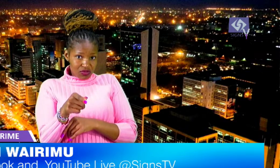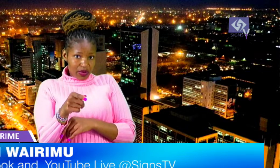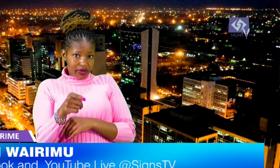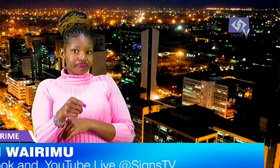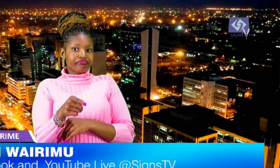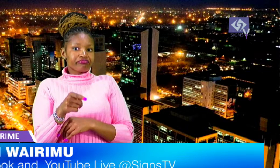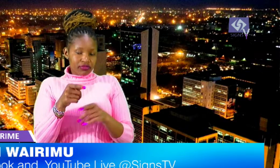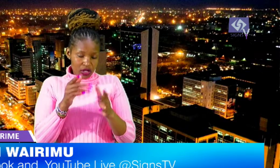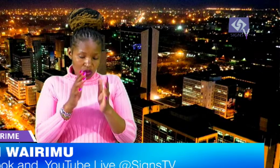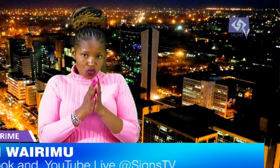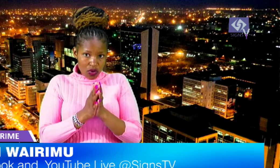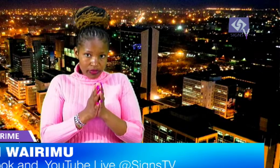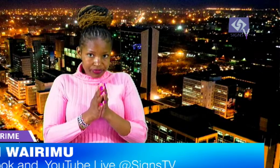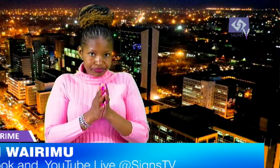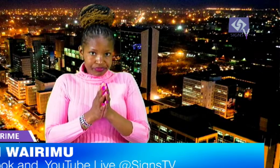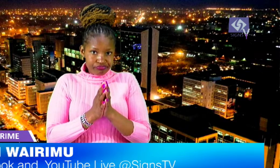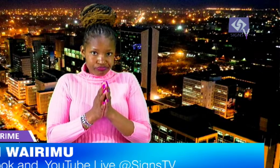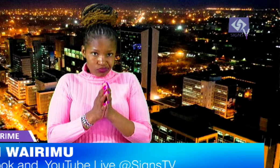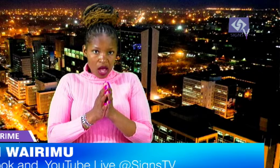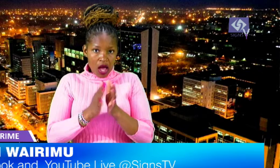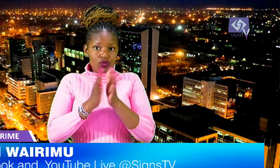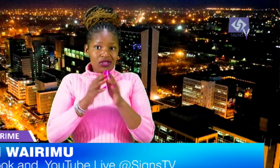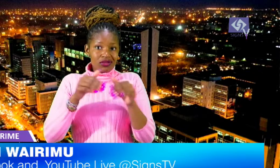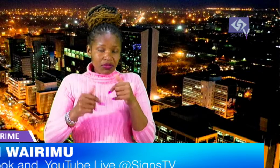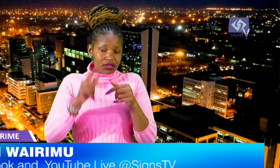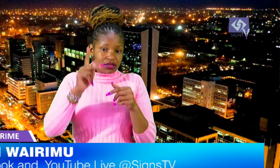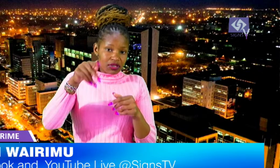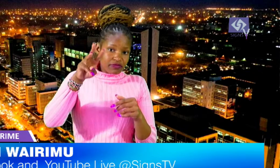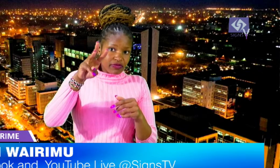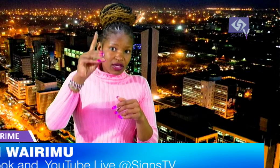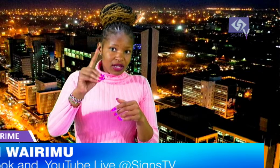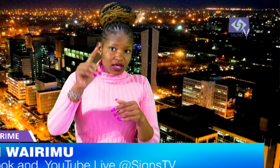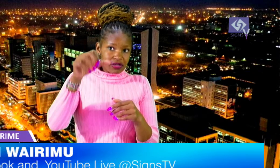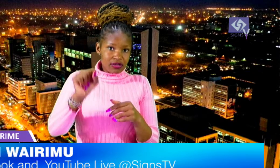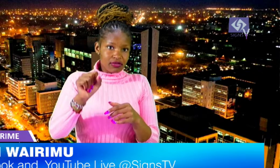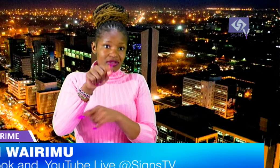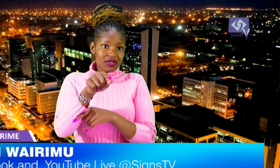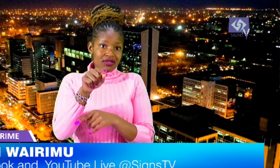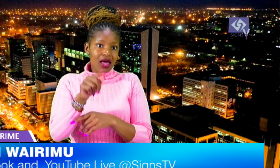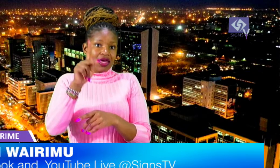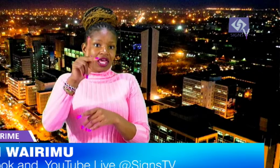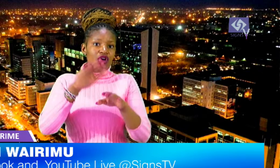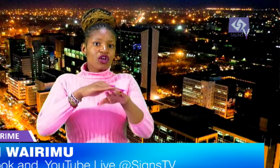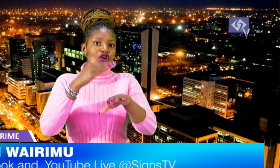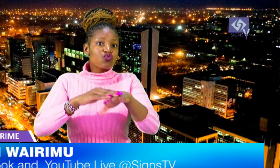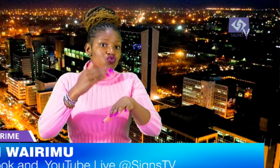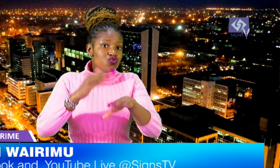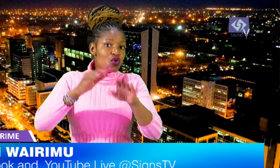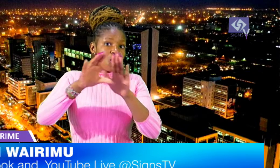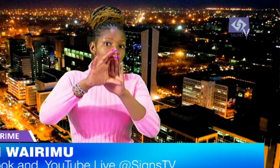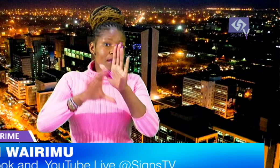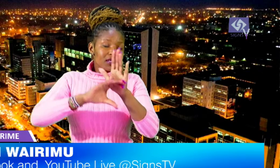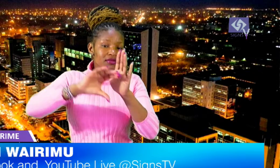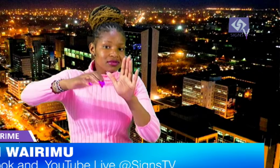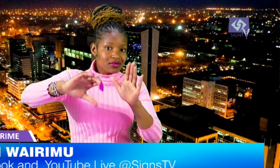of March. Speaking in Embu Town on Friday during an event where he joined Women Representative Pamela Njoki